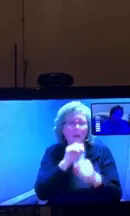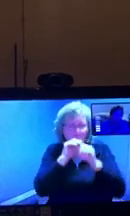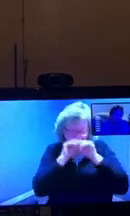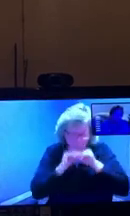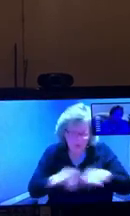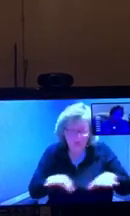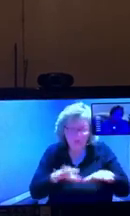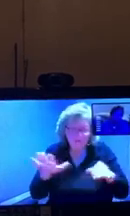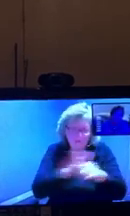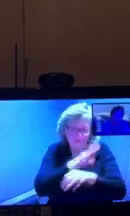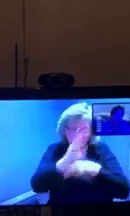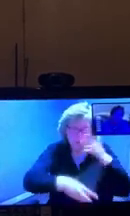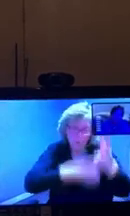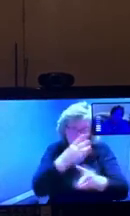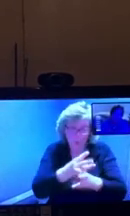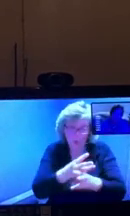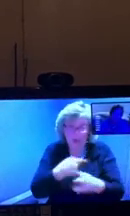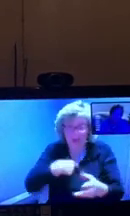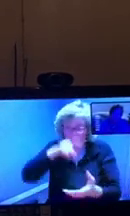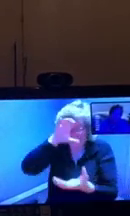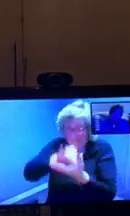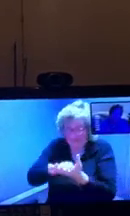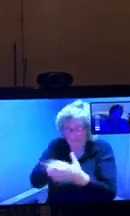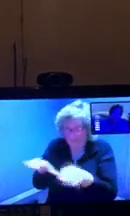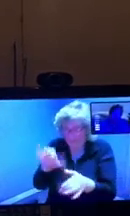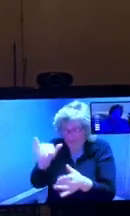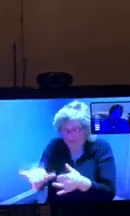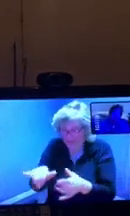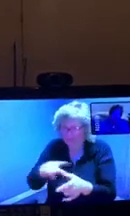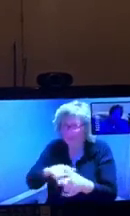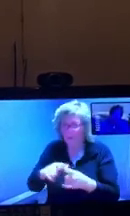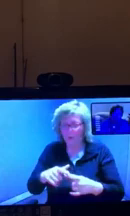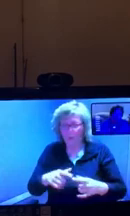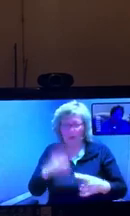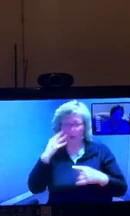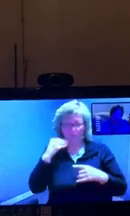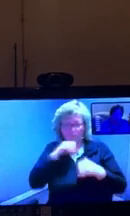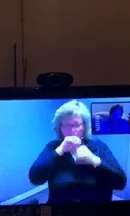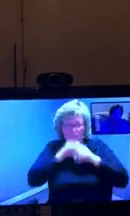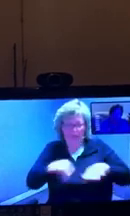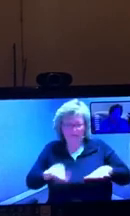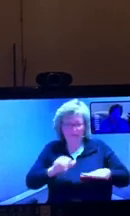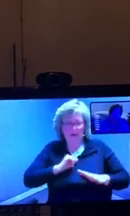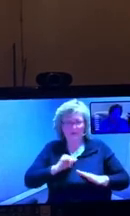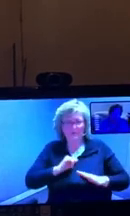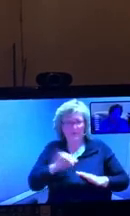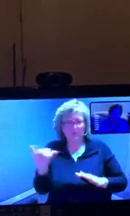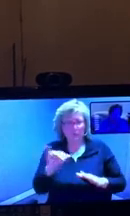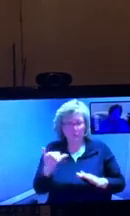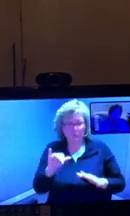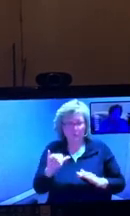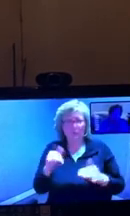I believe if we bless the world, we become blessed as well. But with that being said, I want to go ahead and bring on a gentleman that